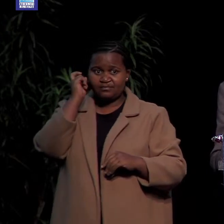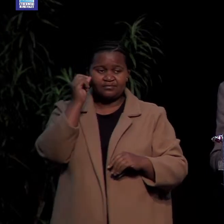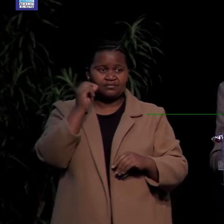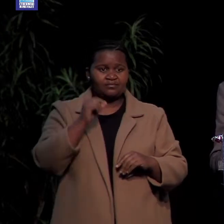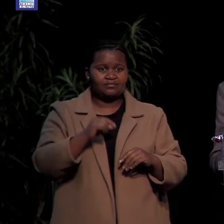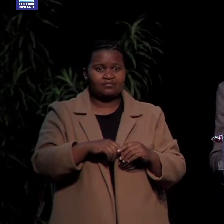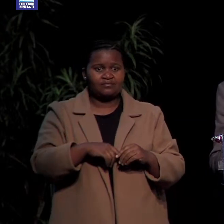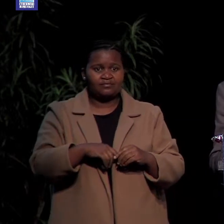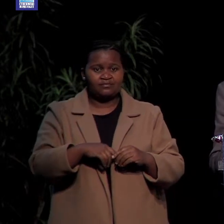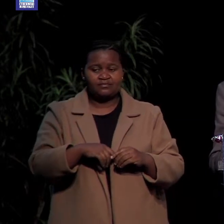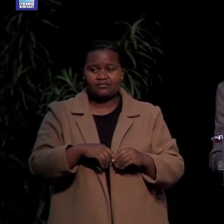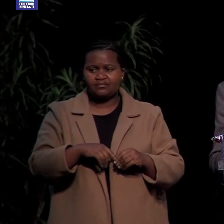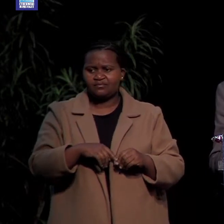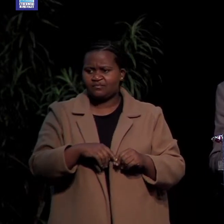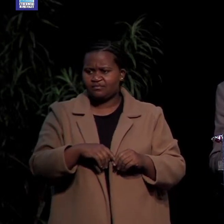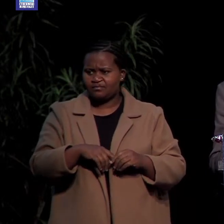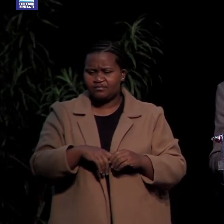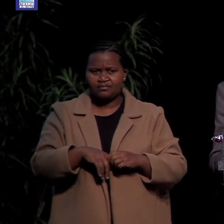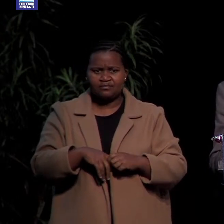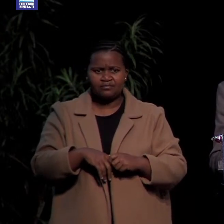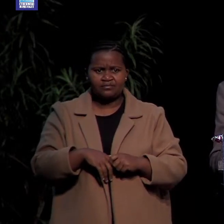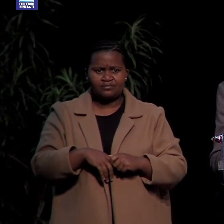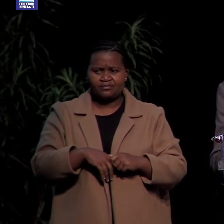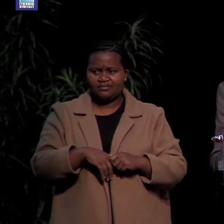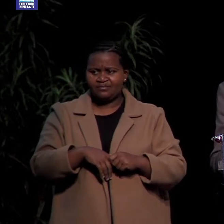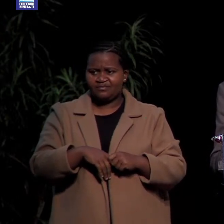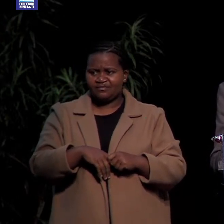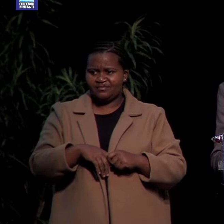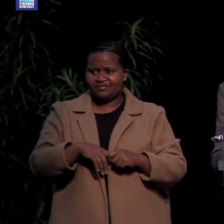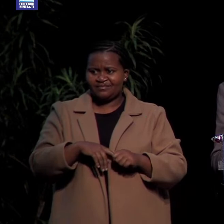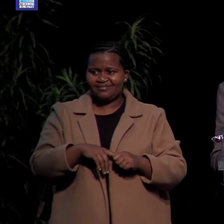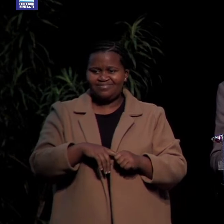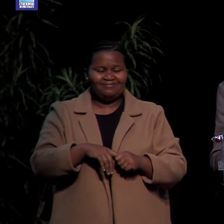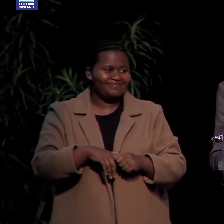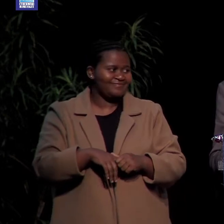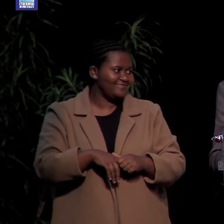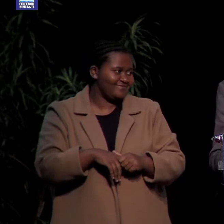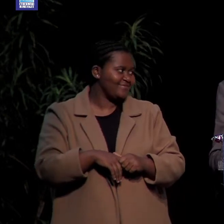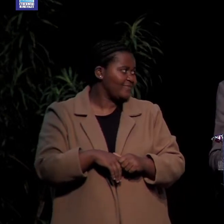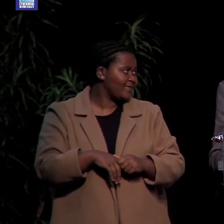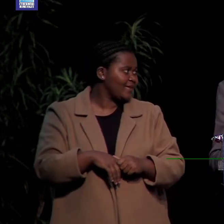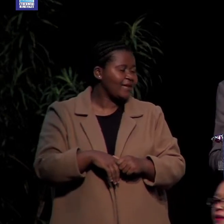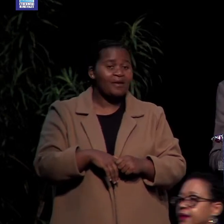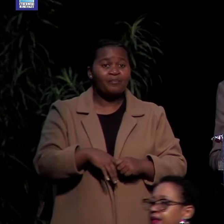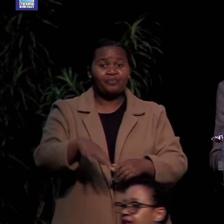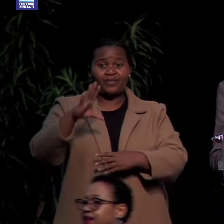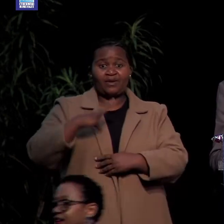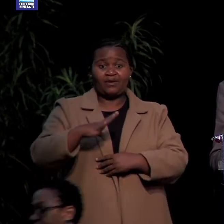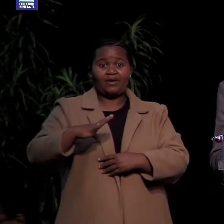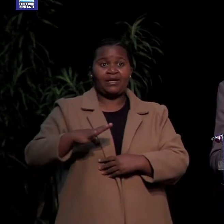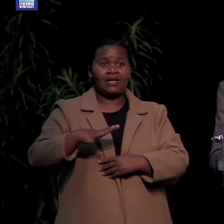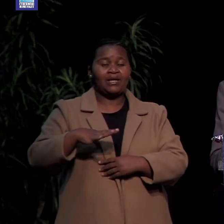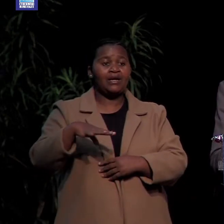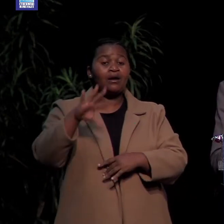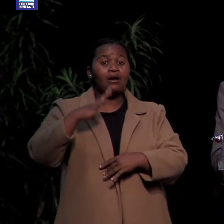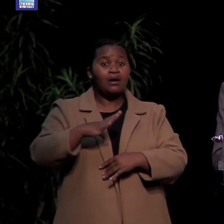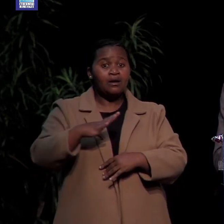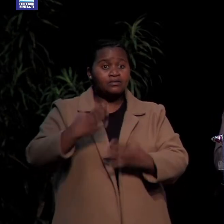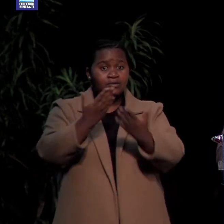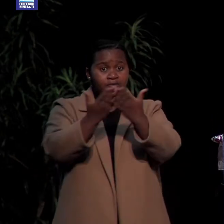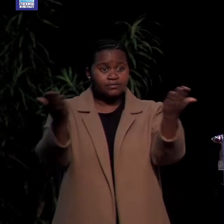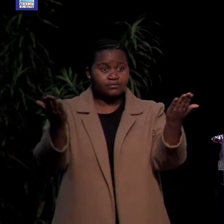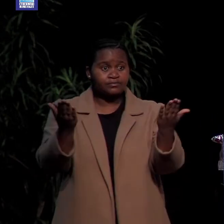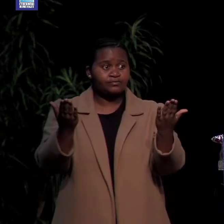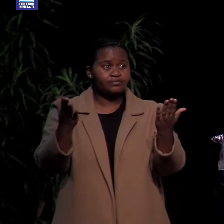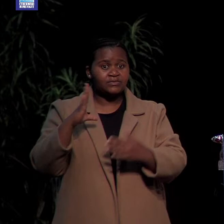Umadlala futhi akathuli umadlala. Councillors, apologies, but mayor, councillors, Councillors.